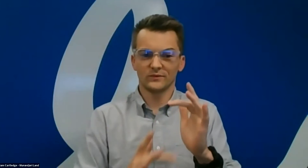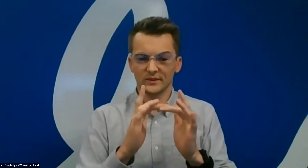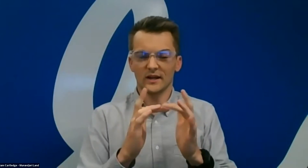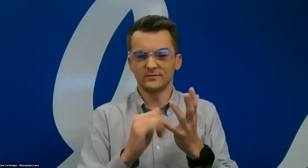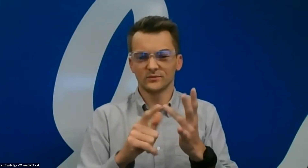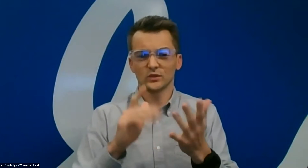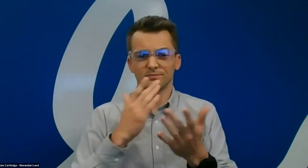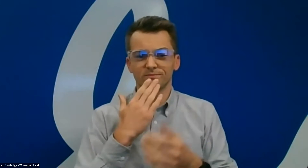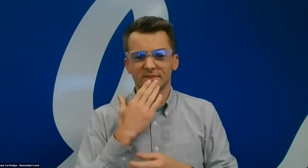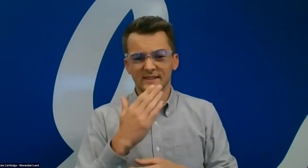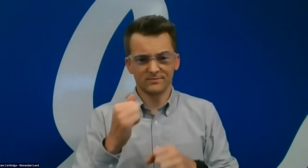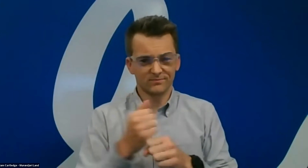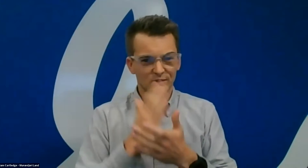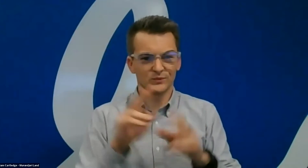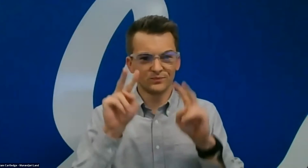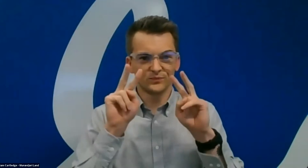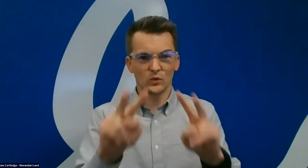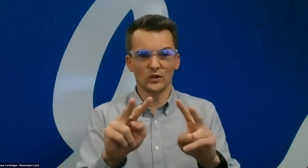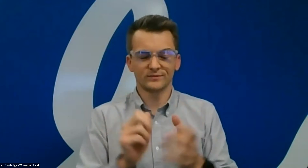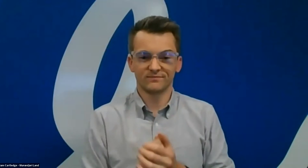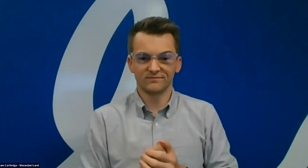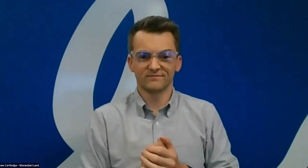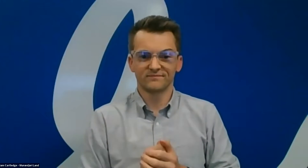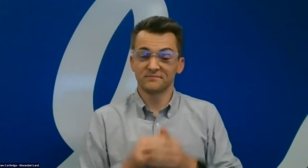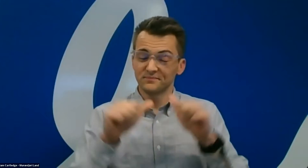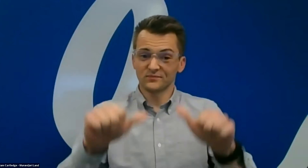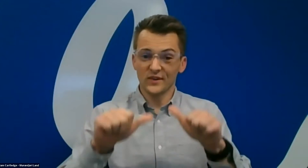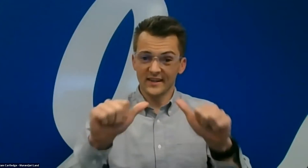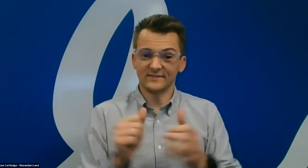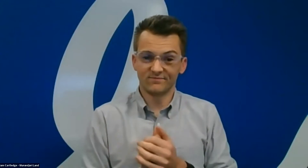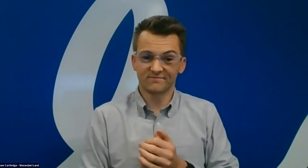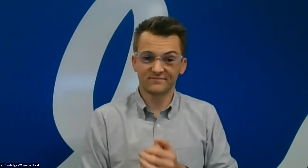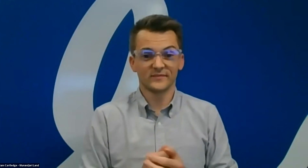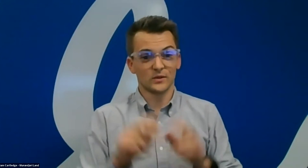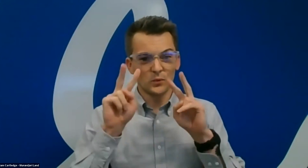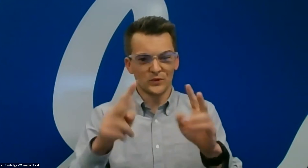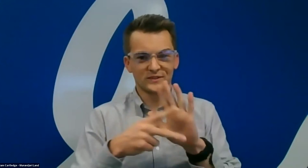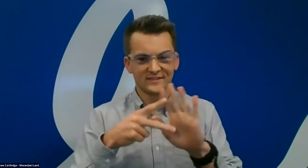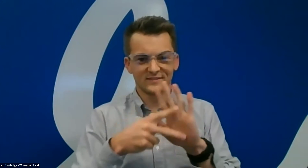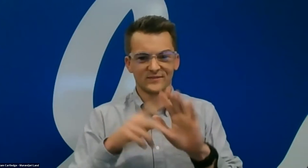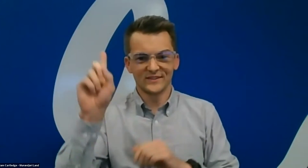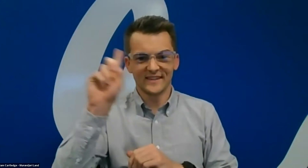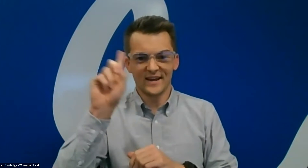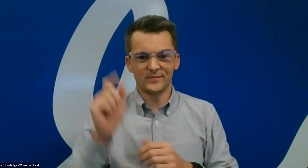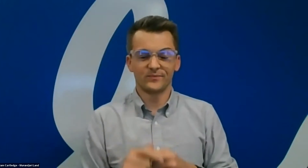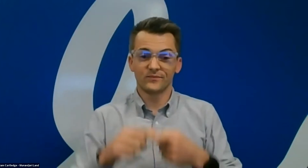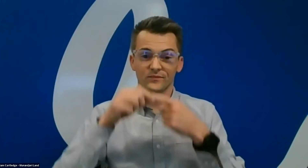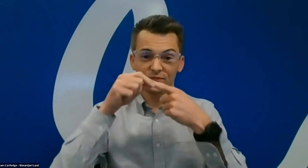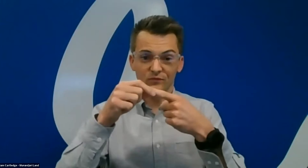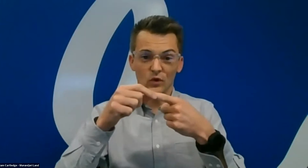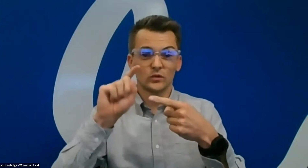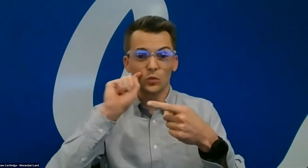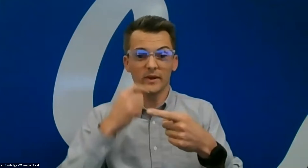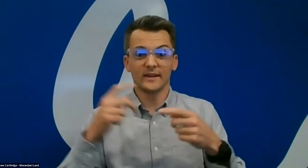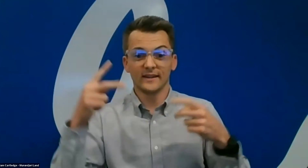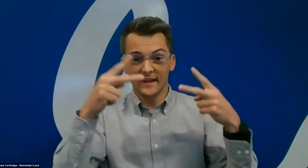able to watch the videos again on our website. Please make sure that you enjoy watching them. So without further ado, we